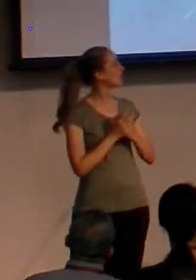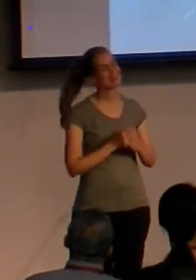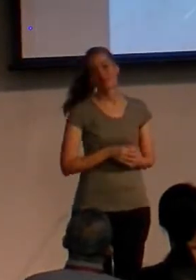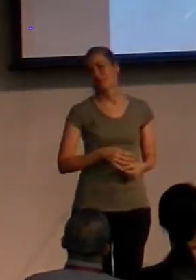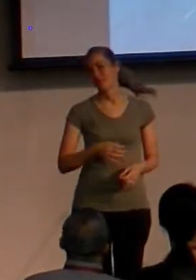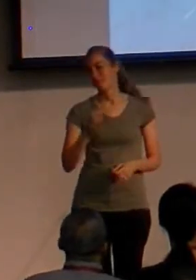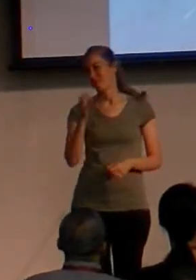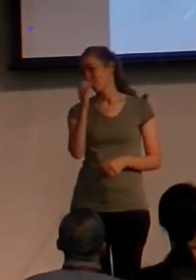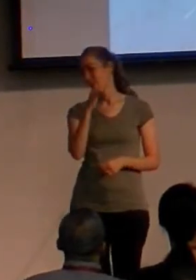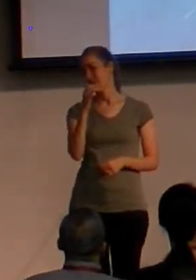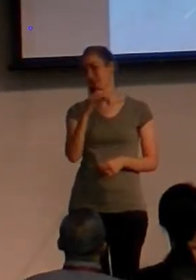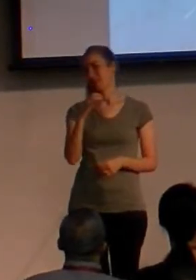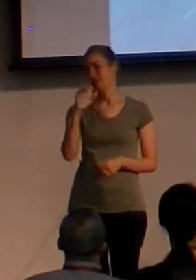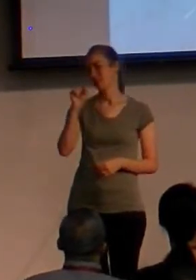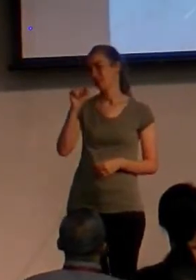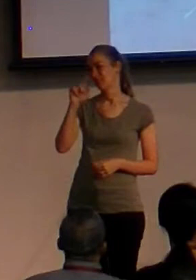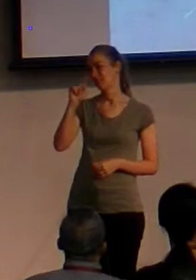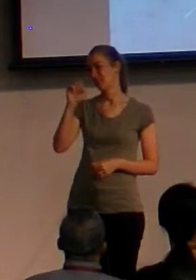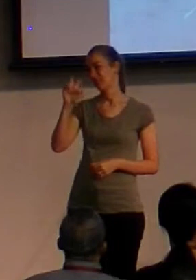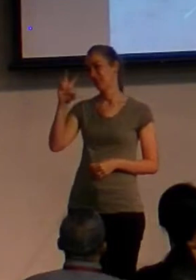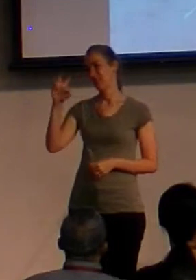That is Stephen